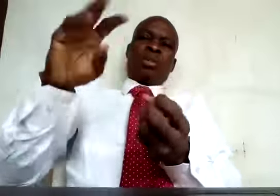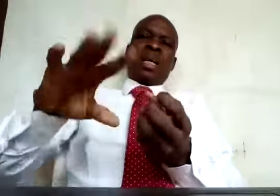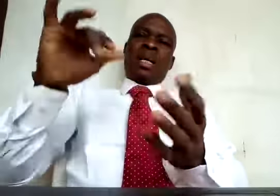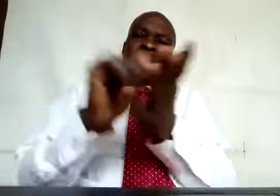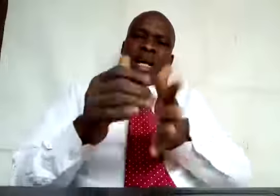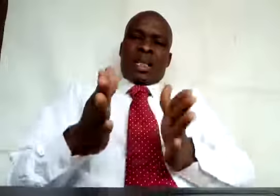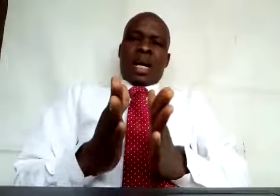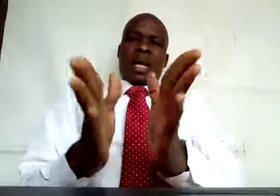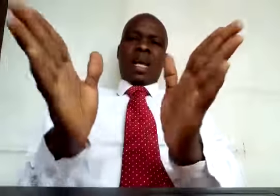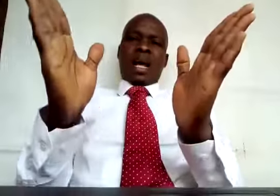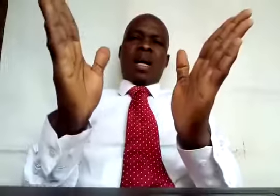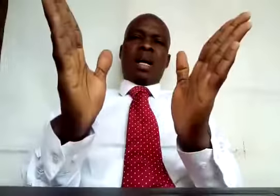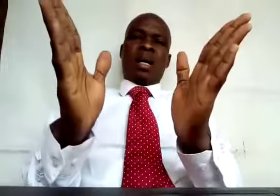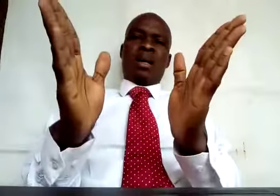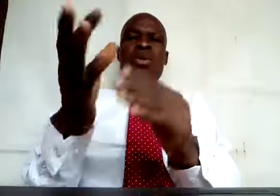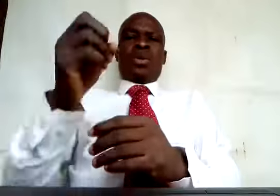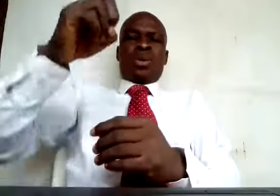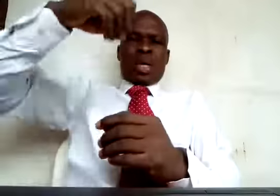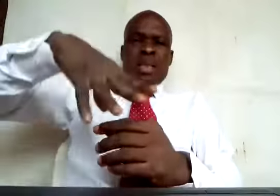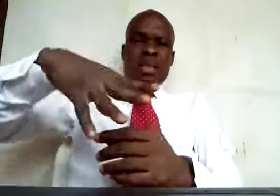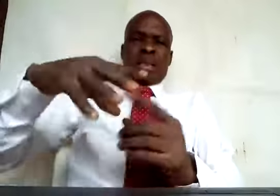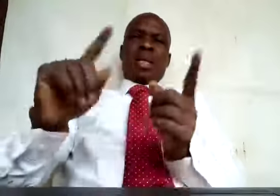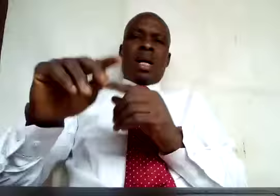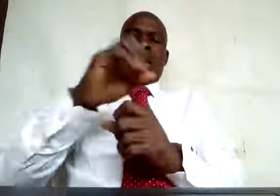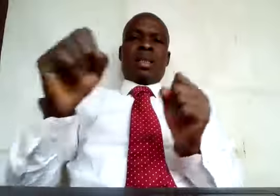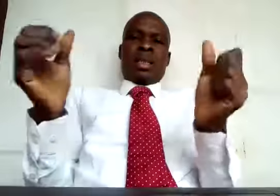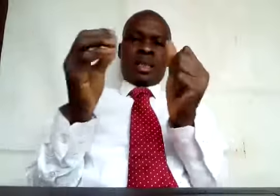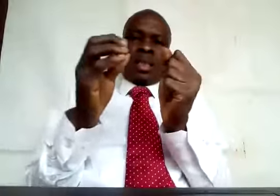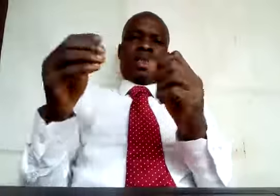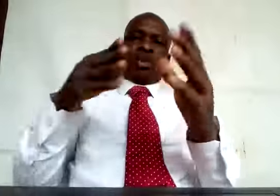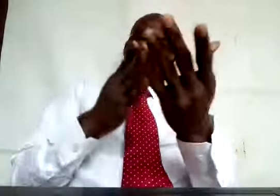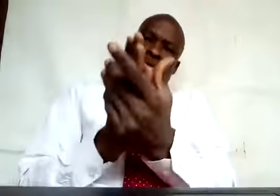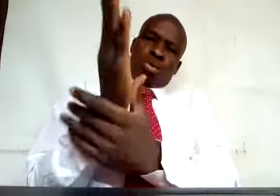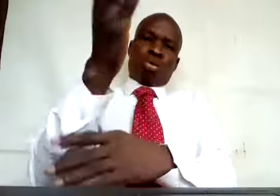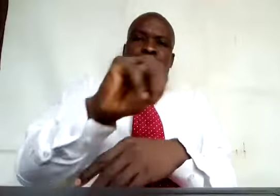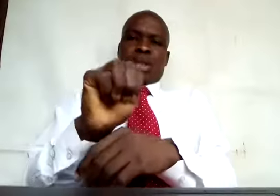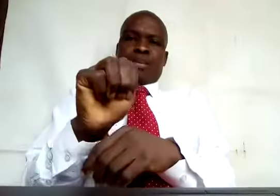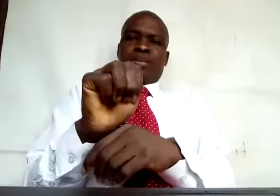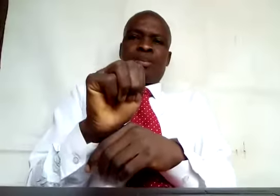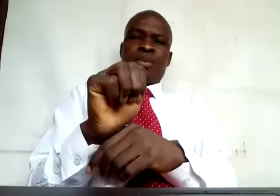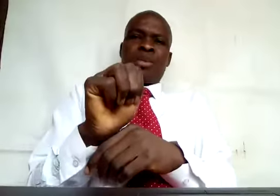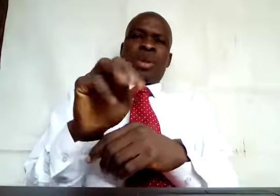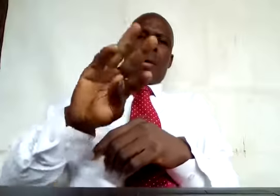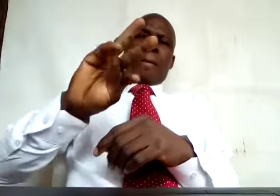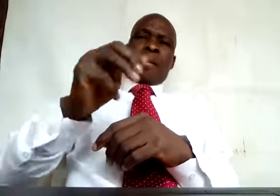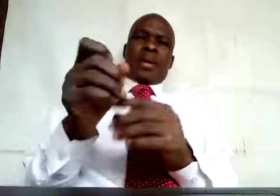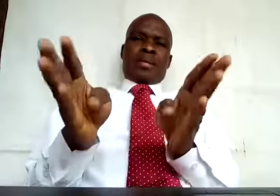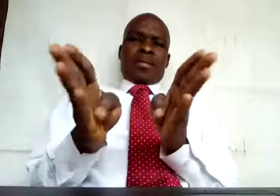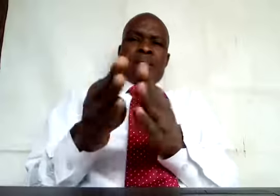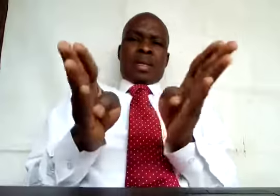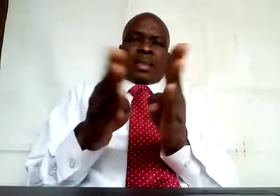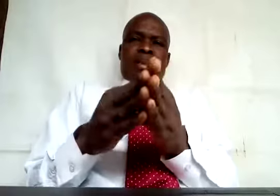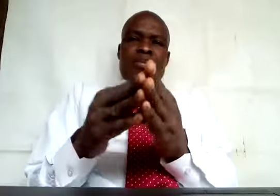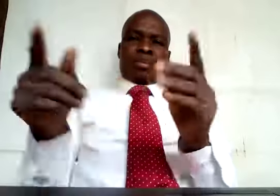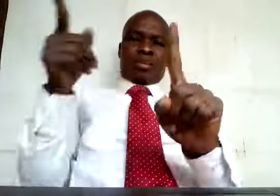the passage of electricity and heat through them. Melting point. This is a point